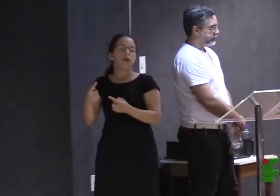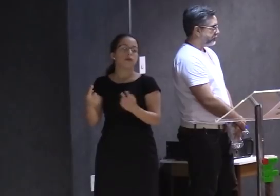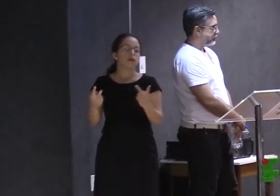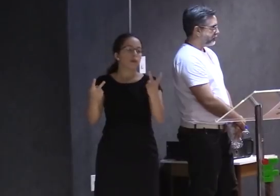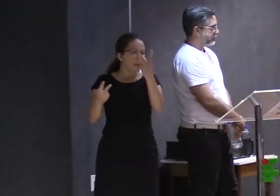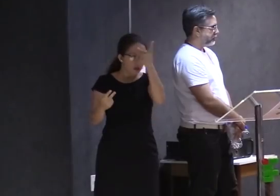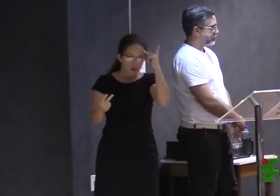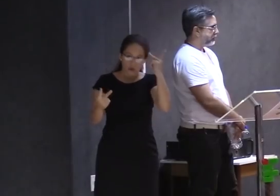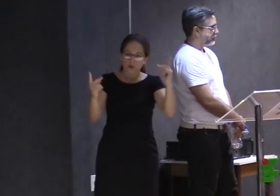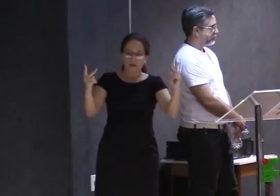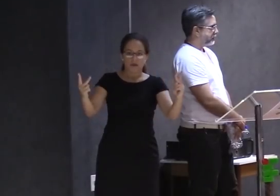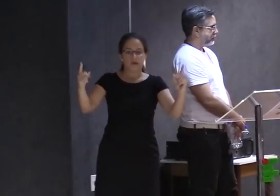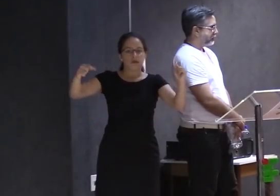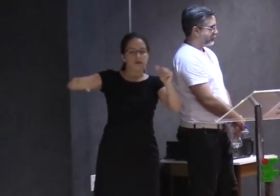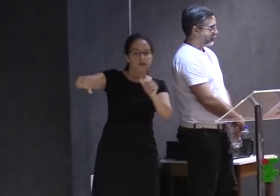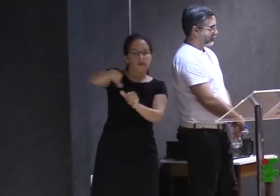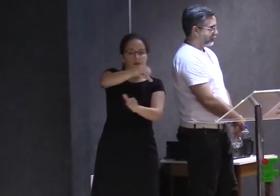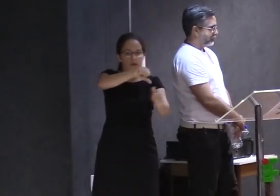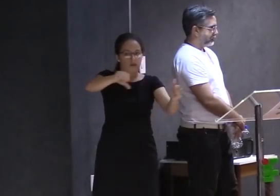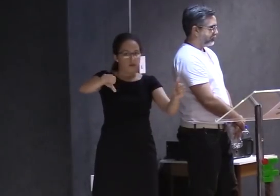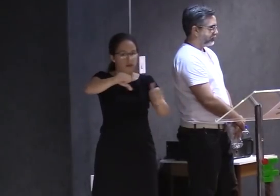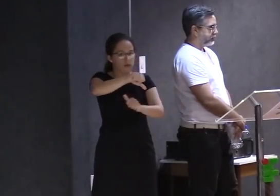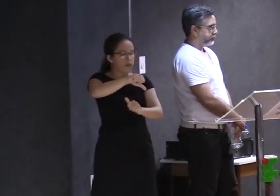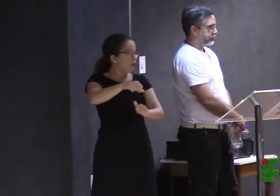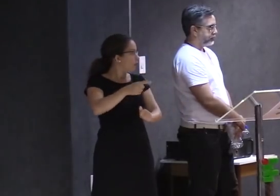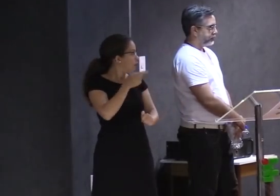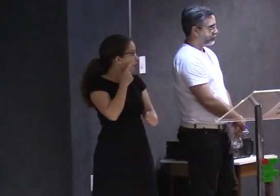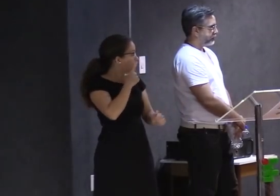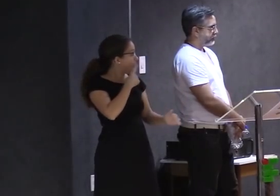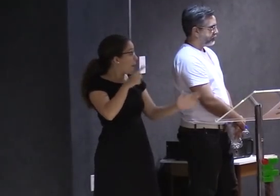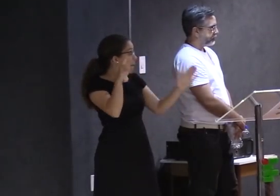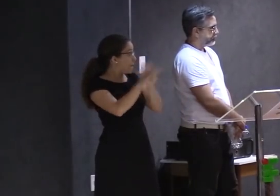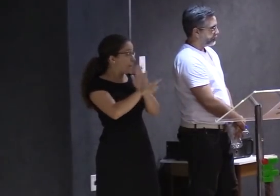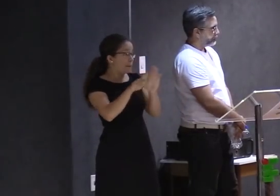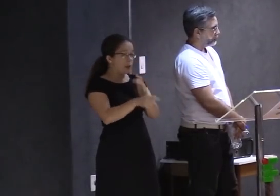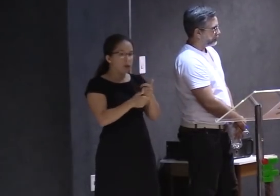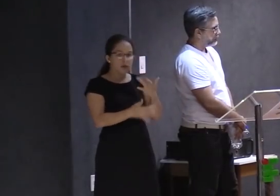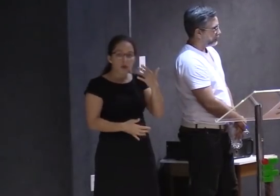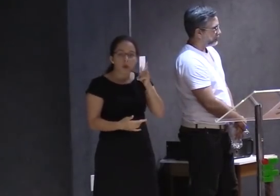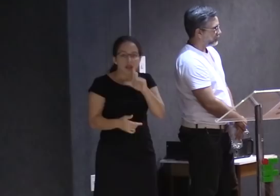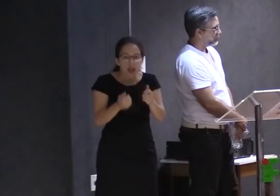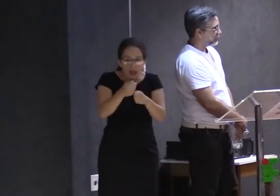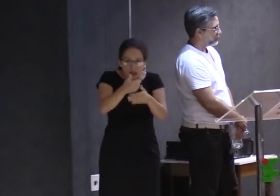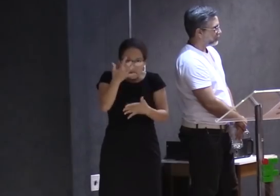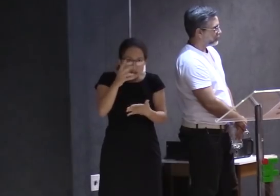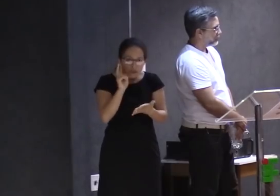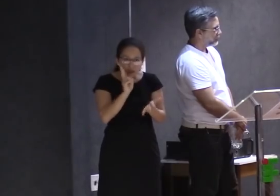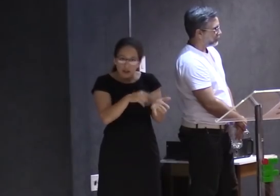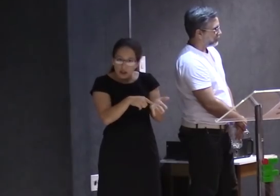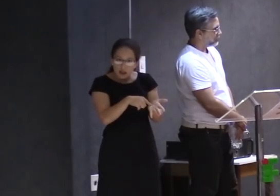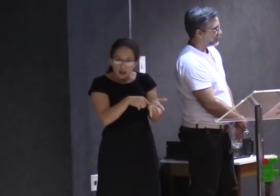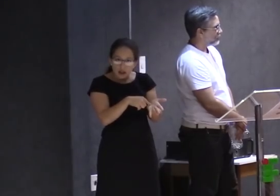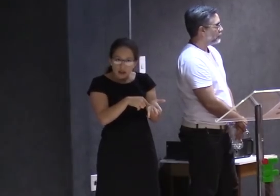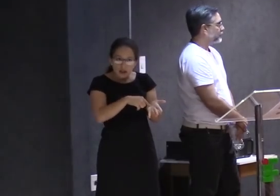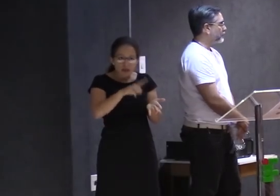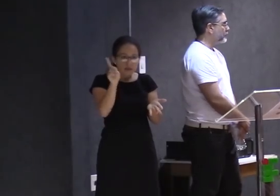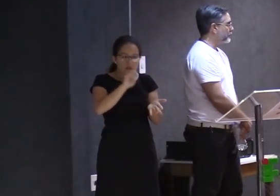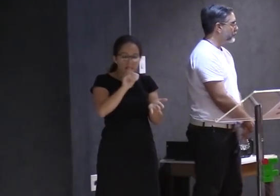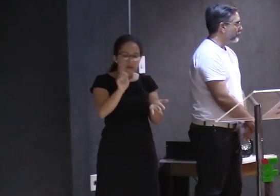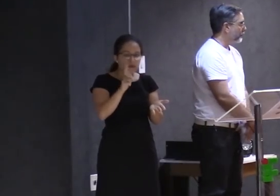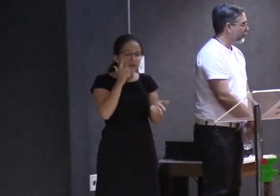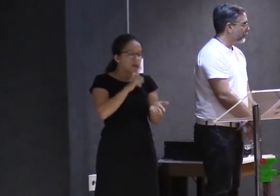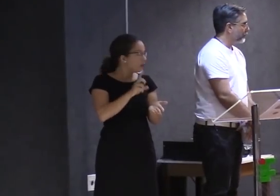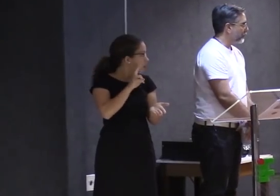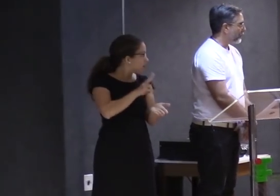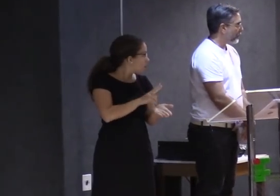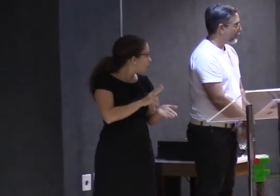pares. Can you all see the questions there in the back also? Todos vocês conseguem ver as perguntas? Perhaps you can read